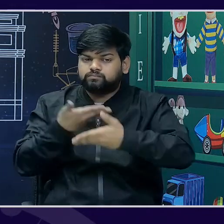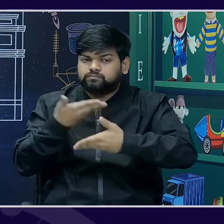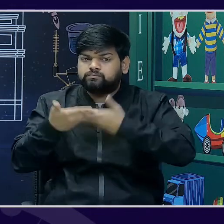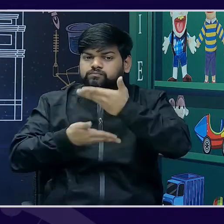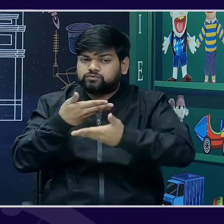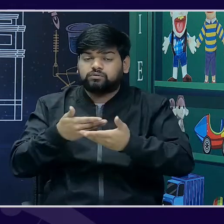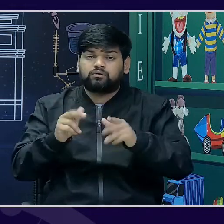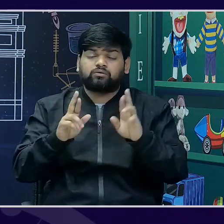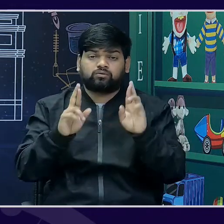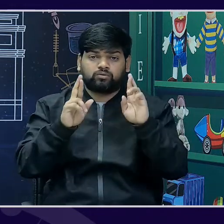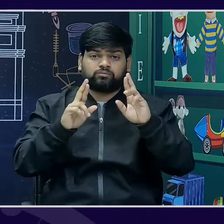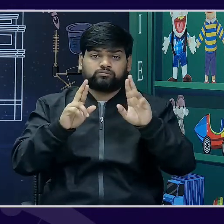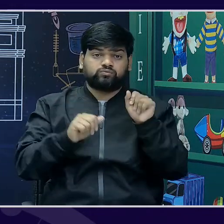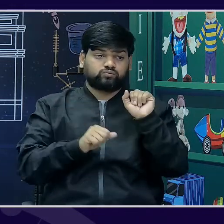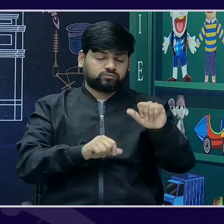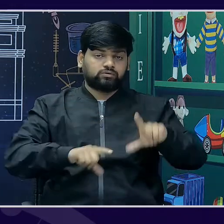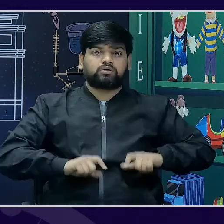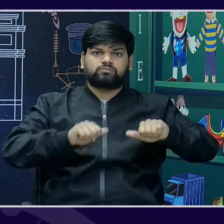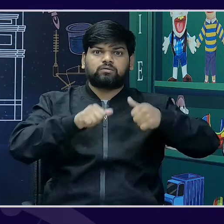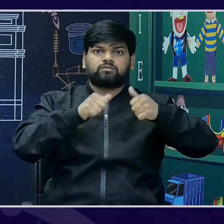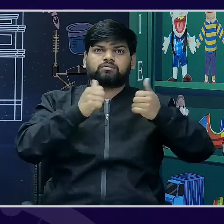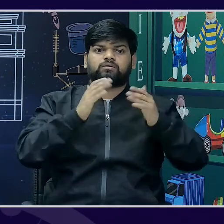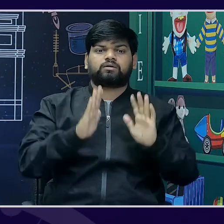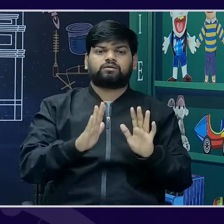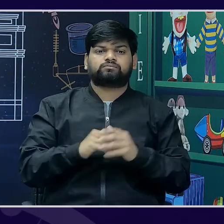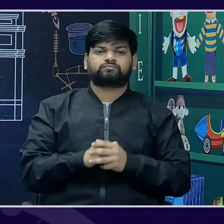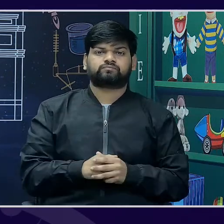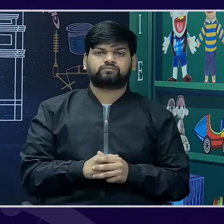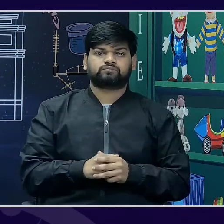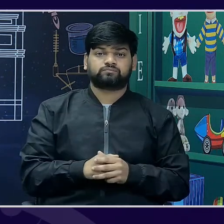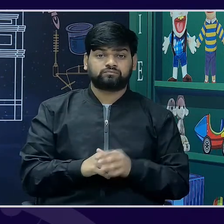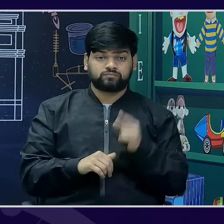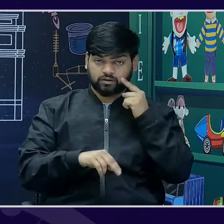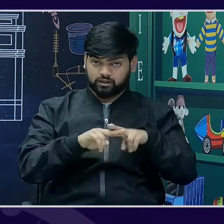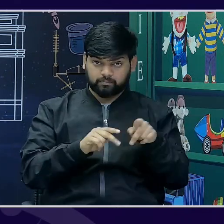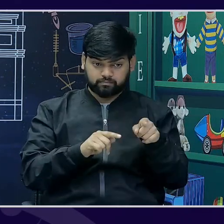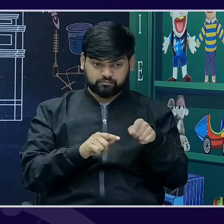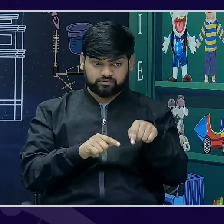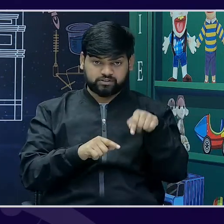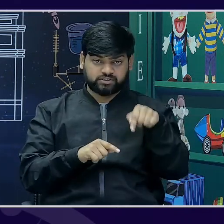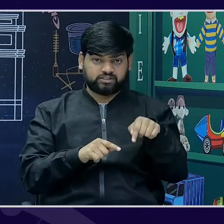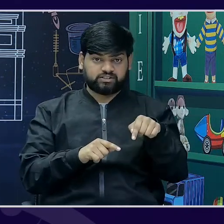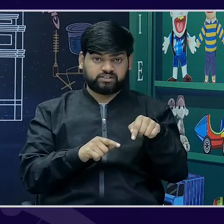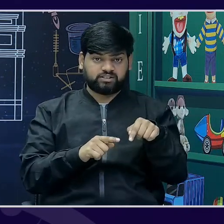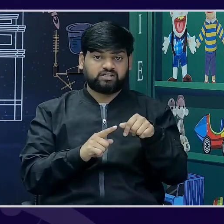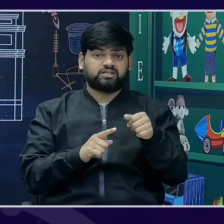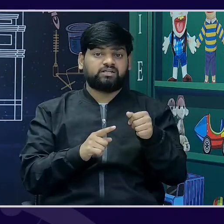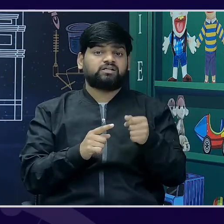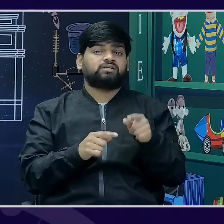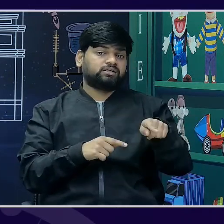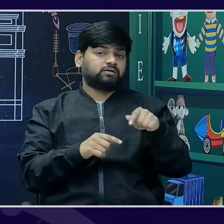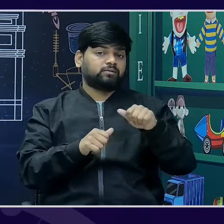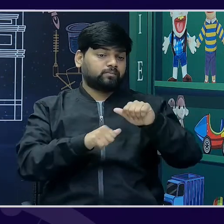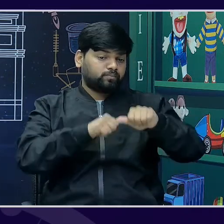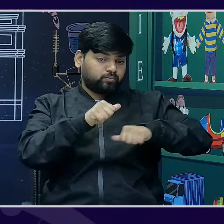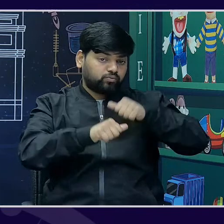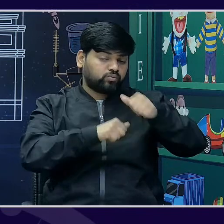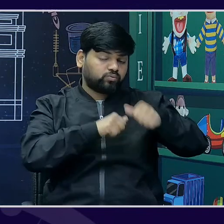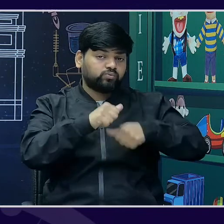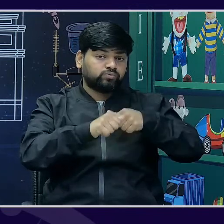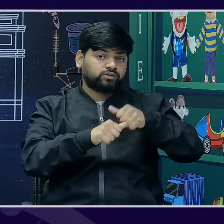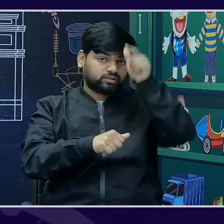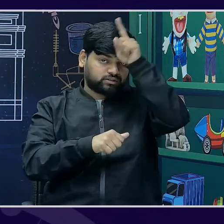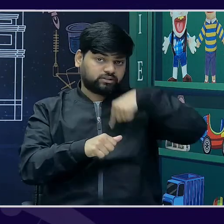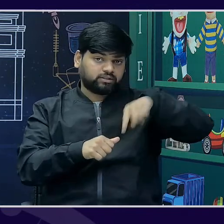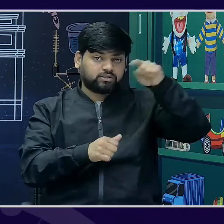Of course, sir. So if this can be initiated in our country, the success is going to be too high. We will be